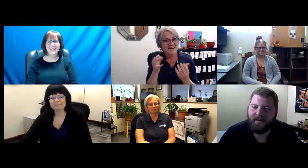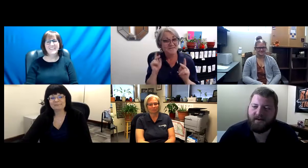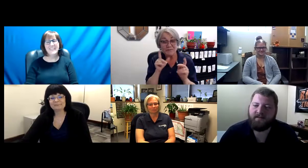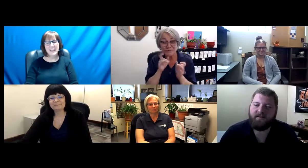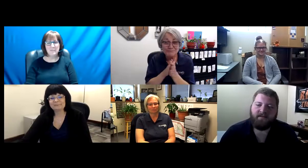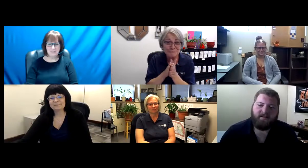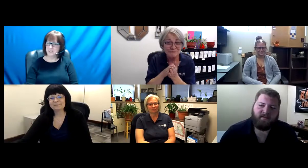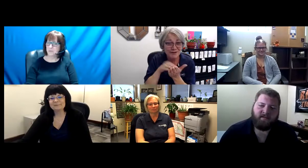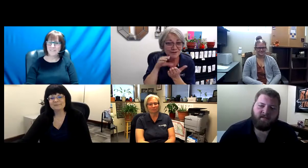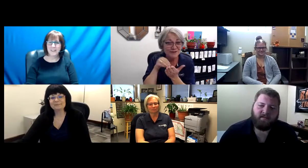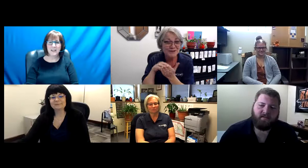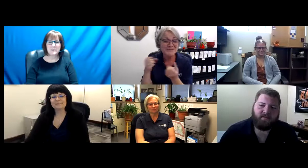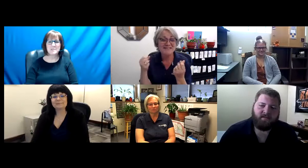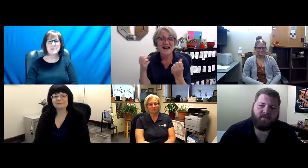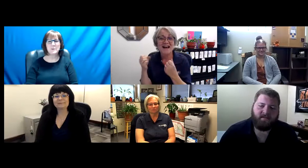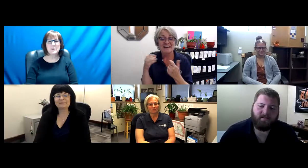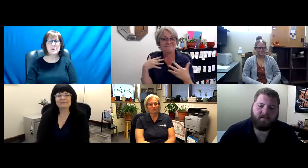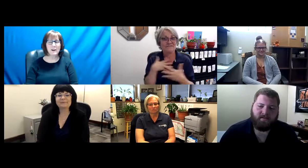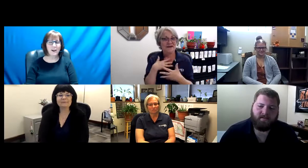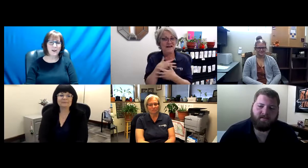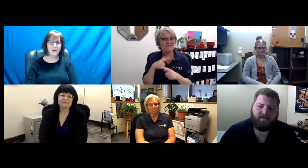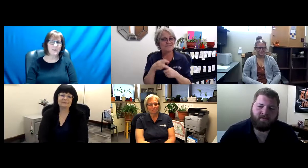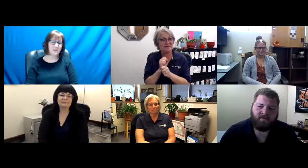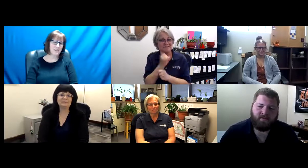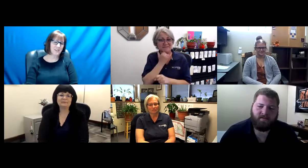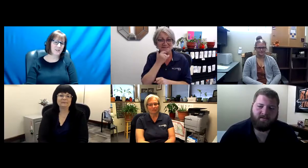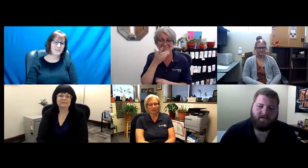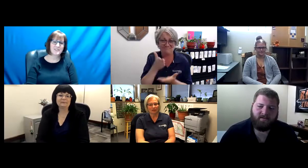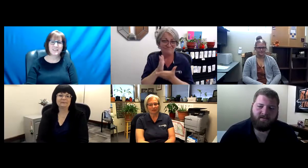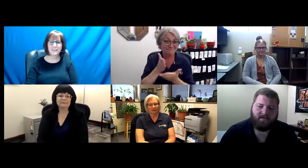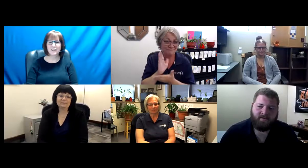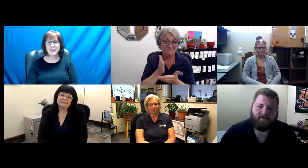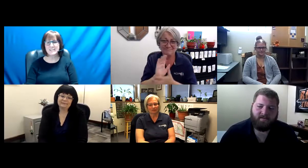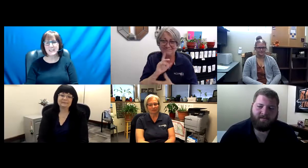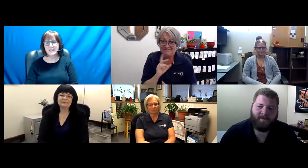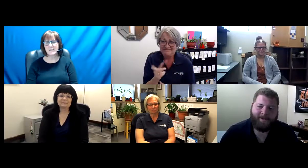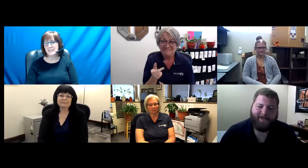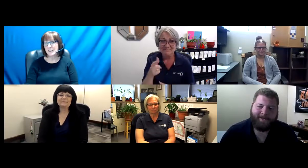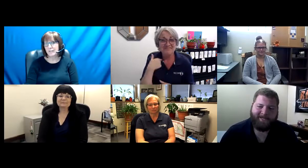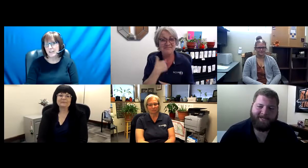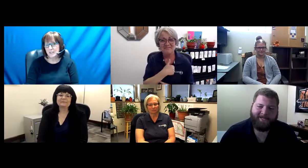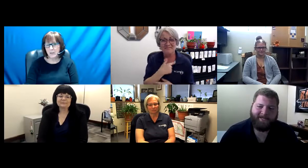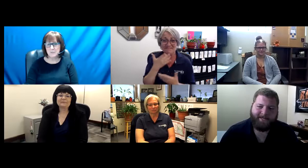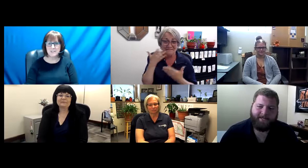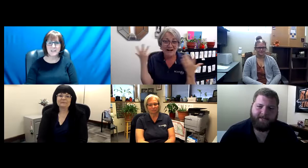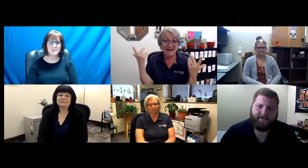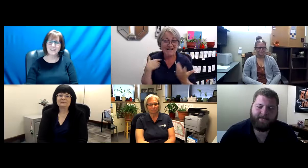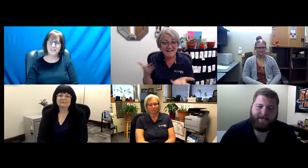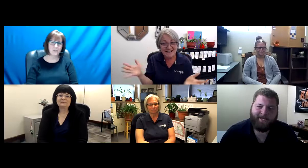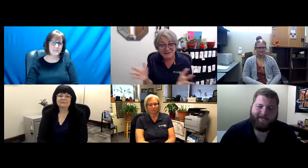Well, I'm glad you brought that up because people who are, interested in learning sign language, they're afraid to make mistakes. But, it's all